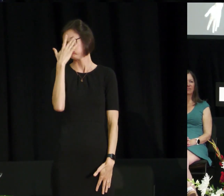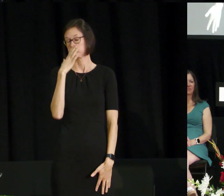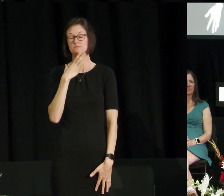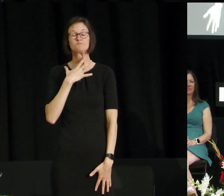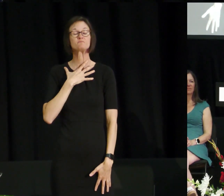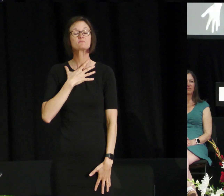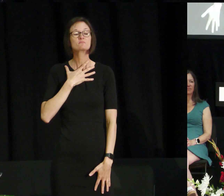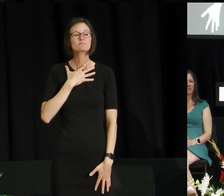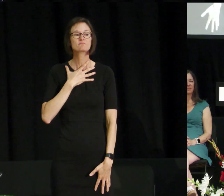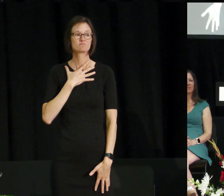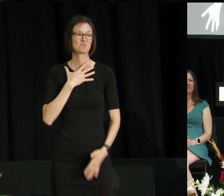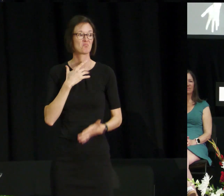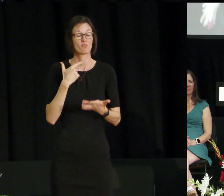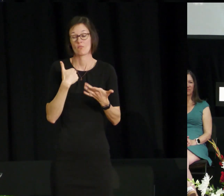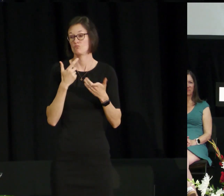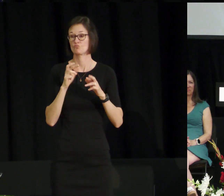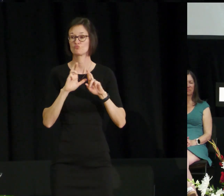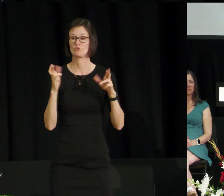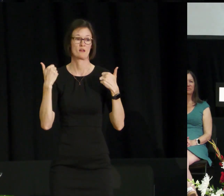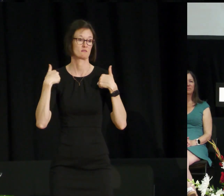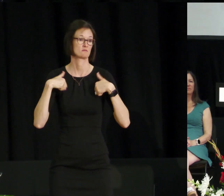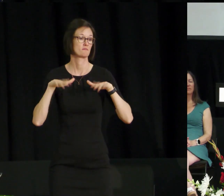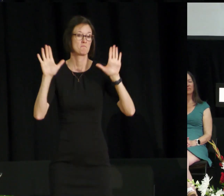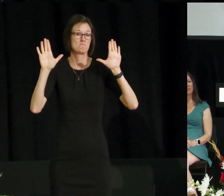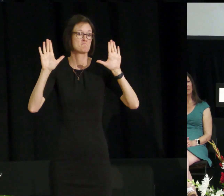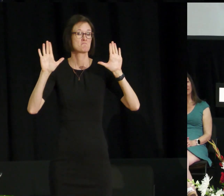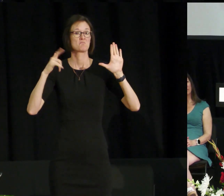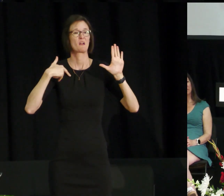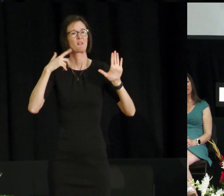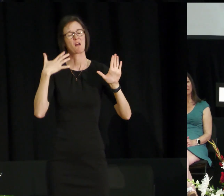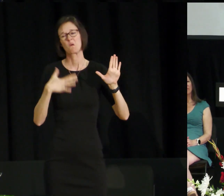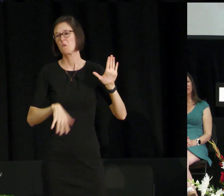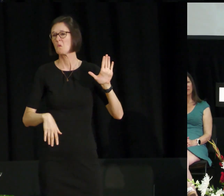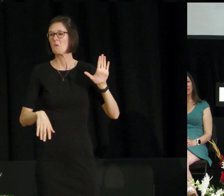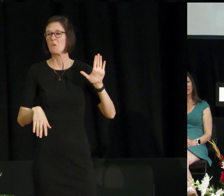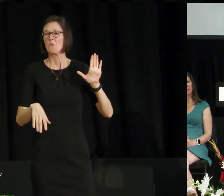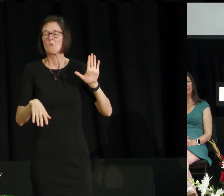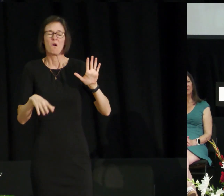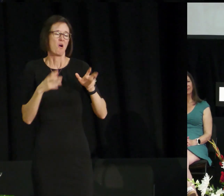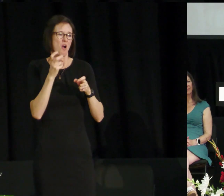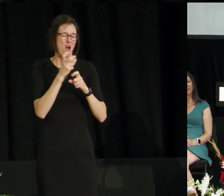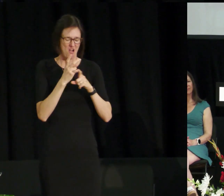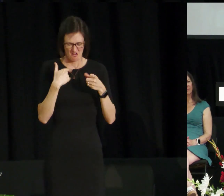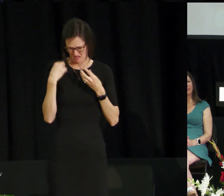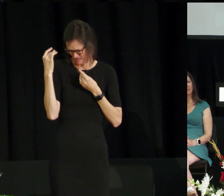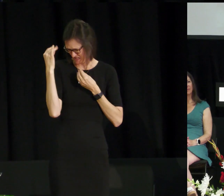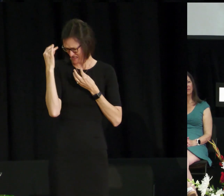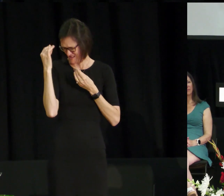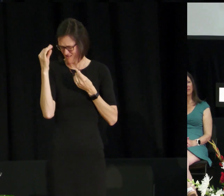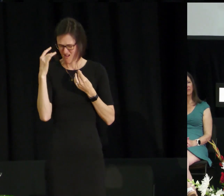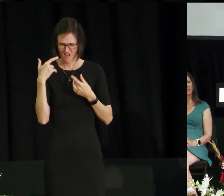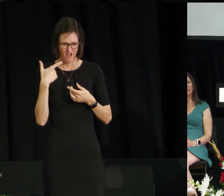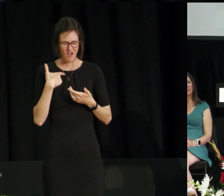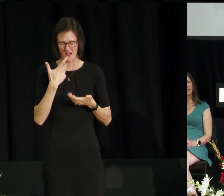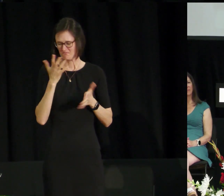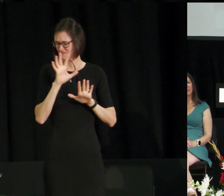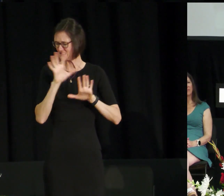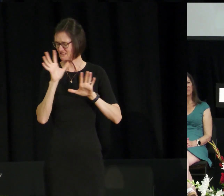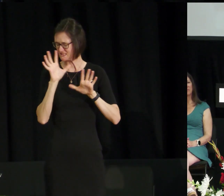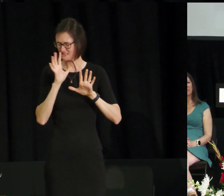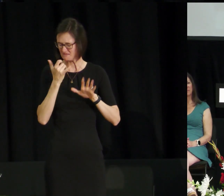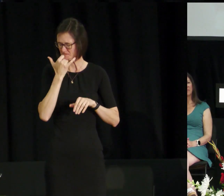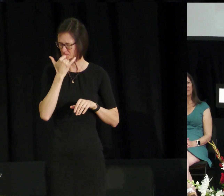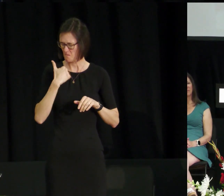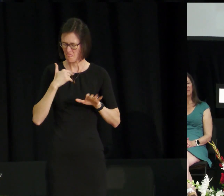hard for me This is just What am I doing What do I think What do I think I can do this What is wrong with